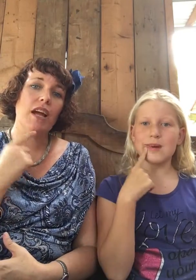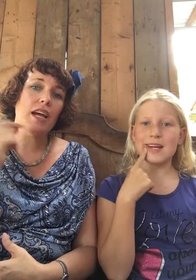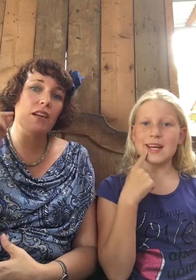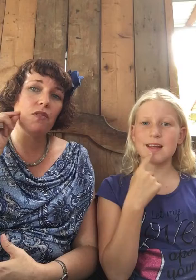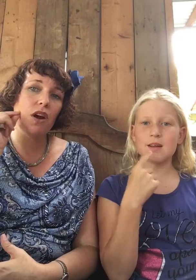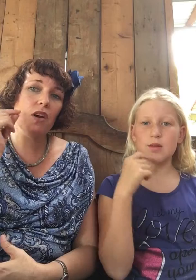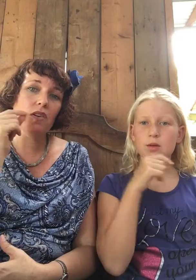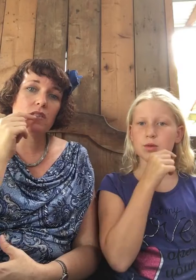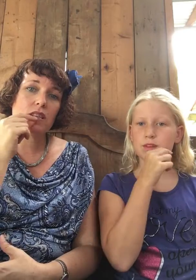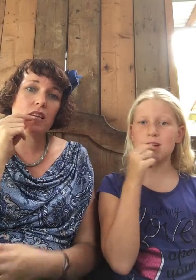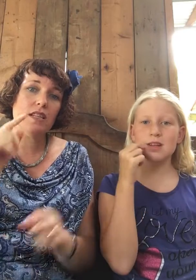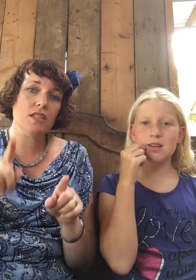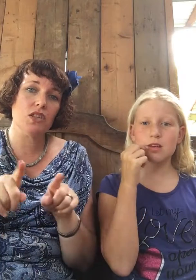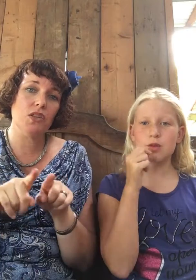red roses too.